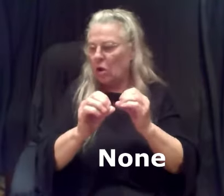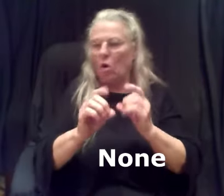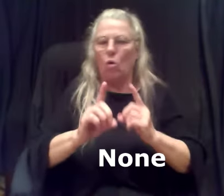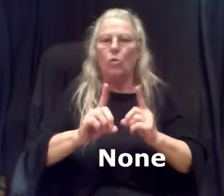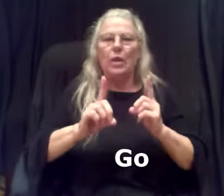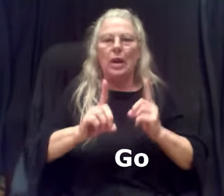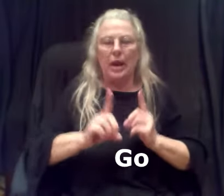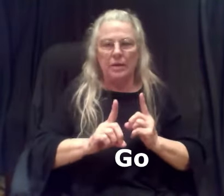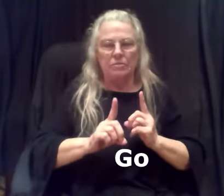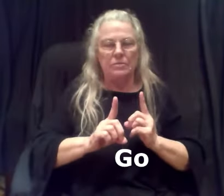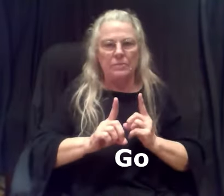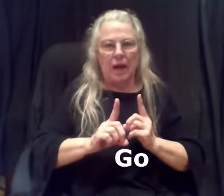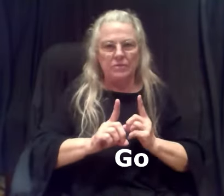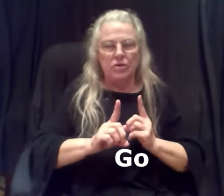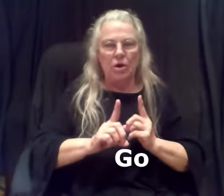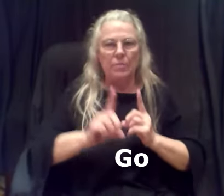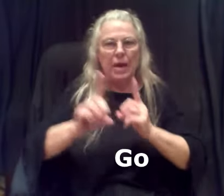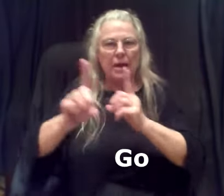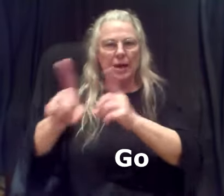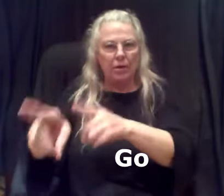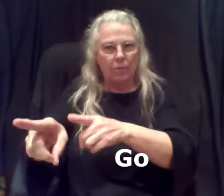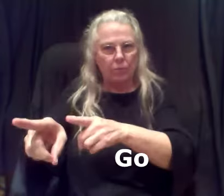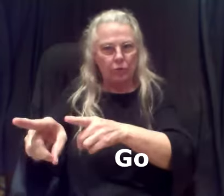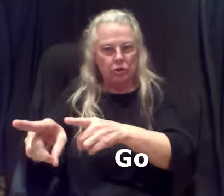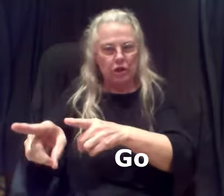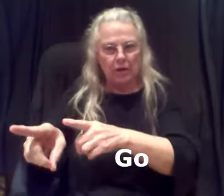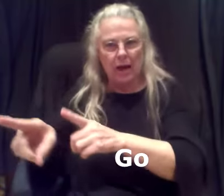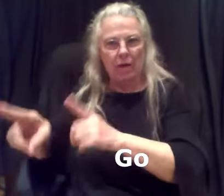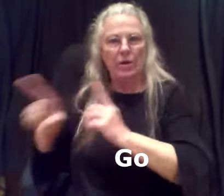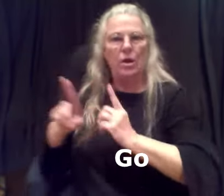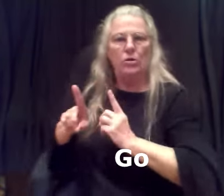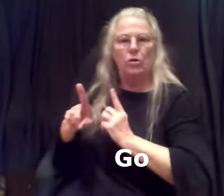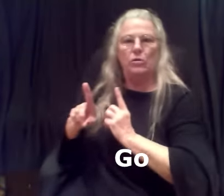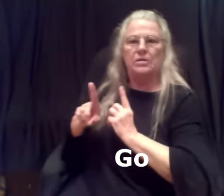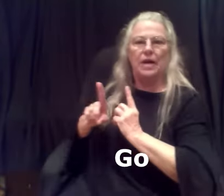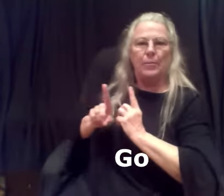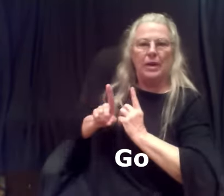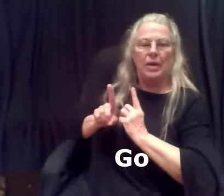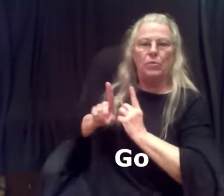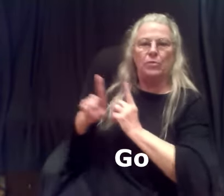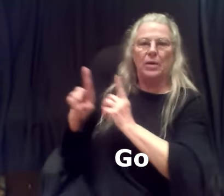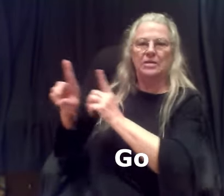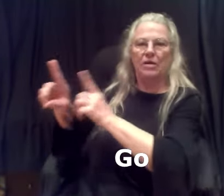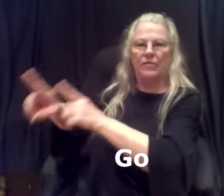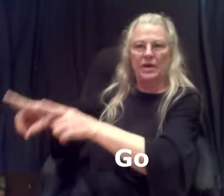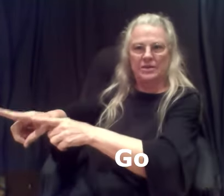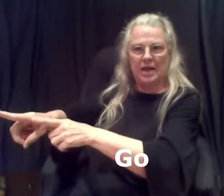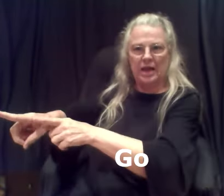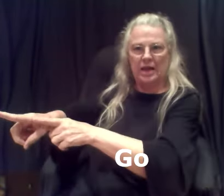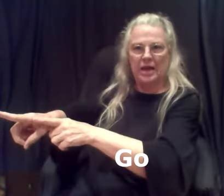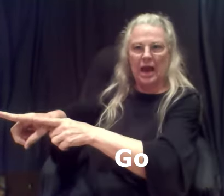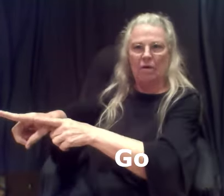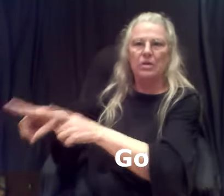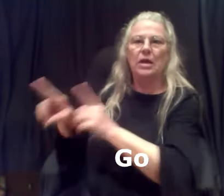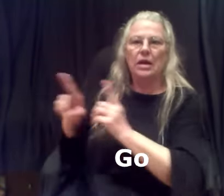Go, and I'm starting back here, pushing it out. Notice that I begin with myself and taking it out into